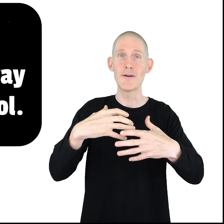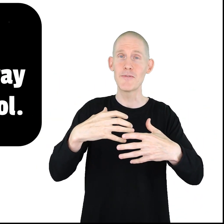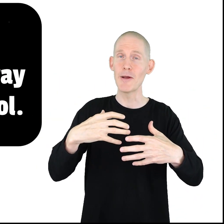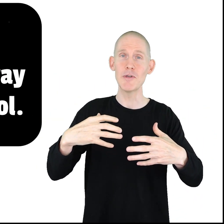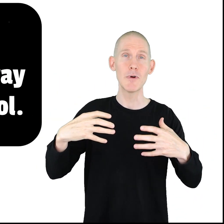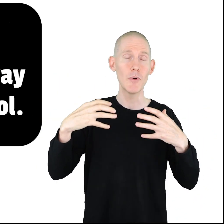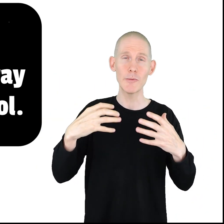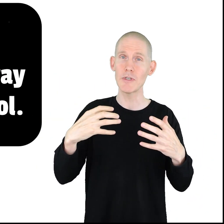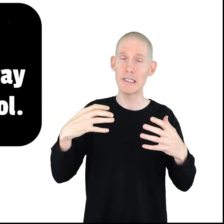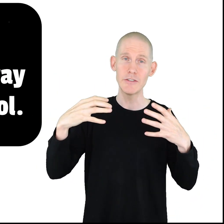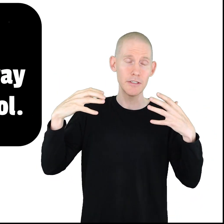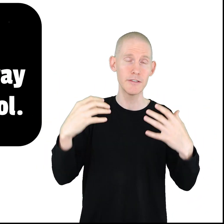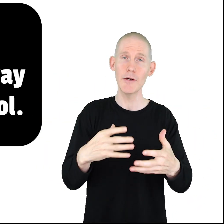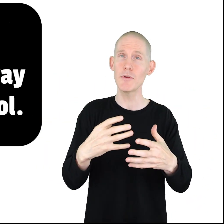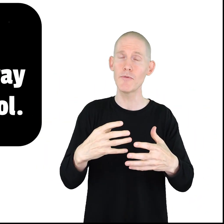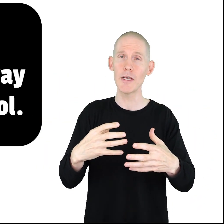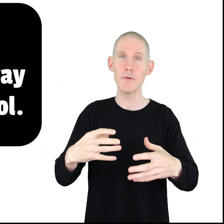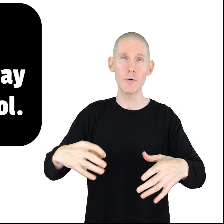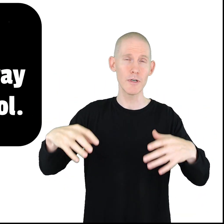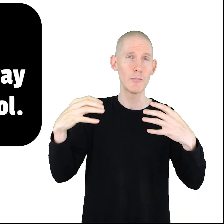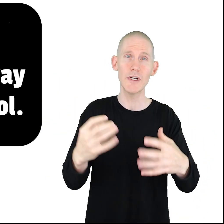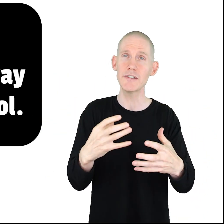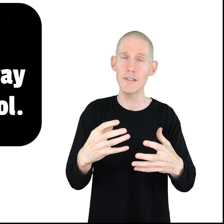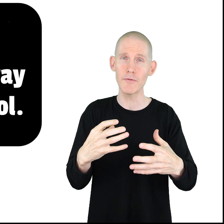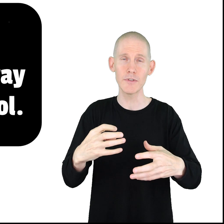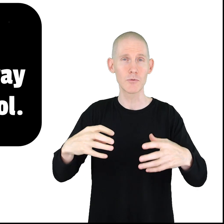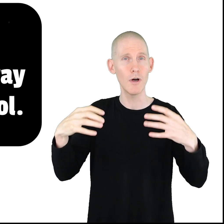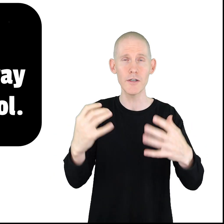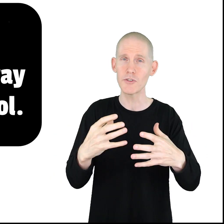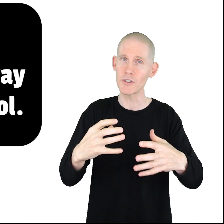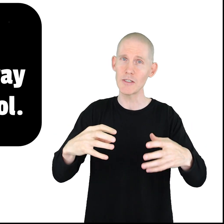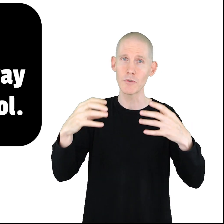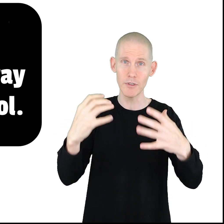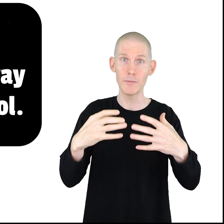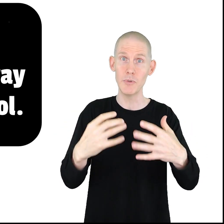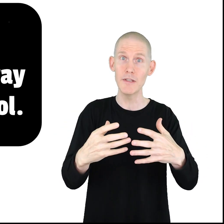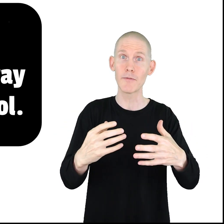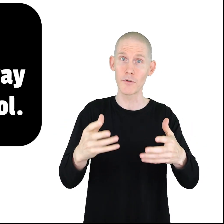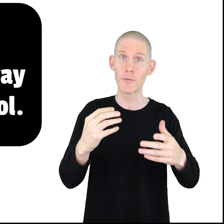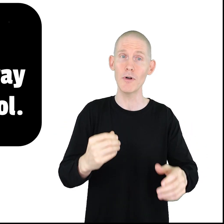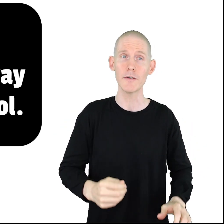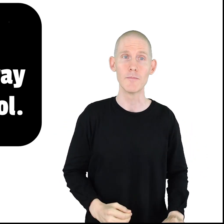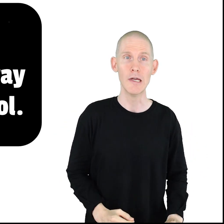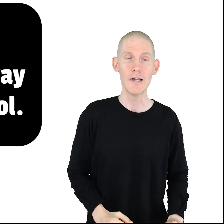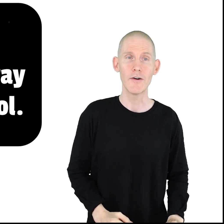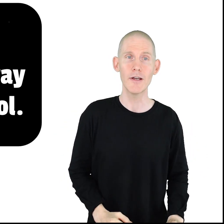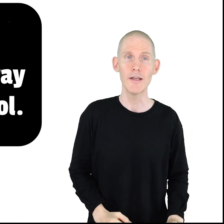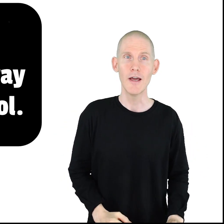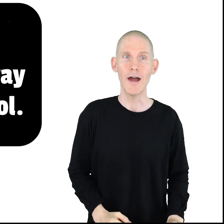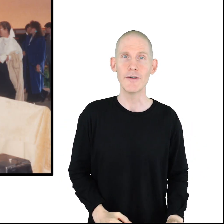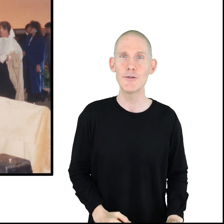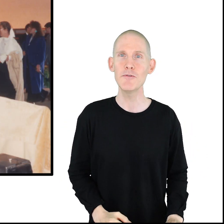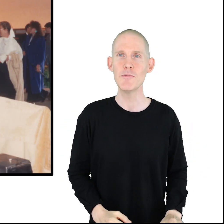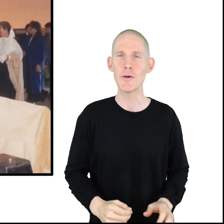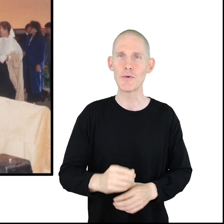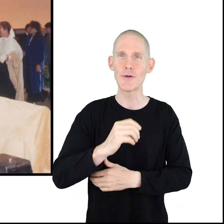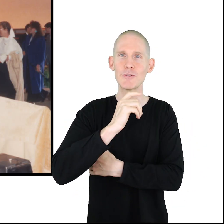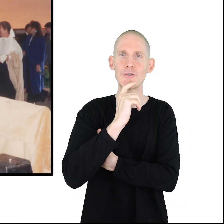our family. My mom's like, he's going to stay with the family. We're going to embrace the deafness. We're all going to sign and we're going to be there for your brother. All right. I do remember there was an